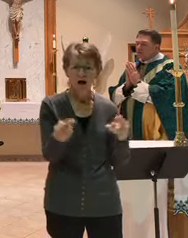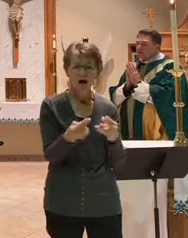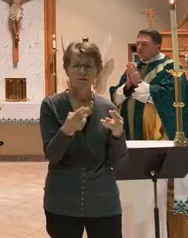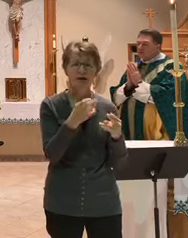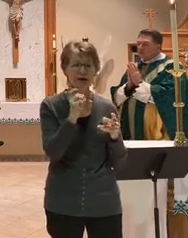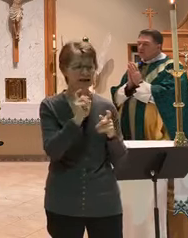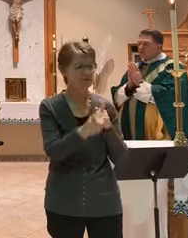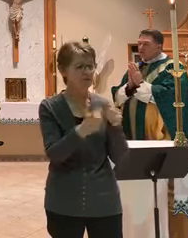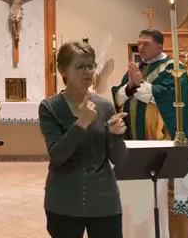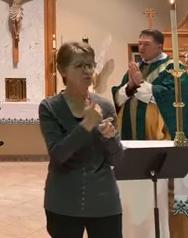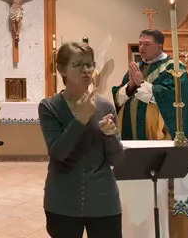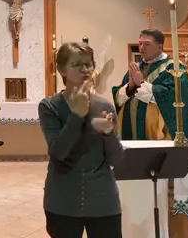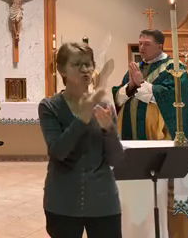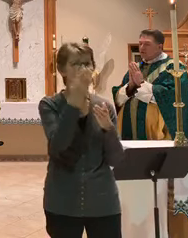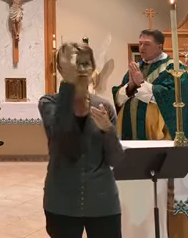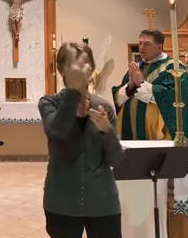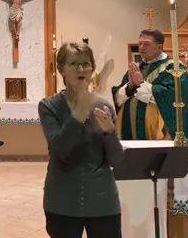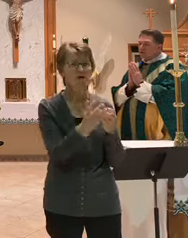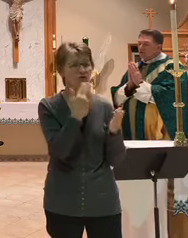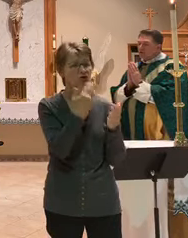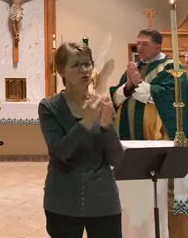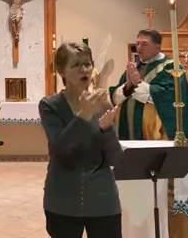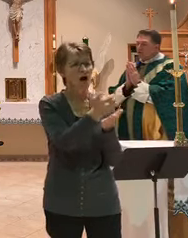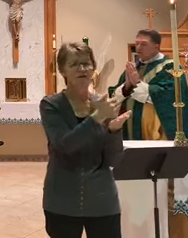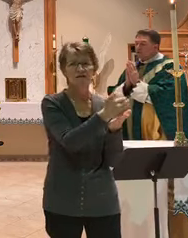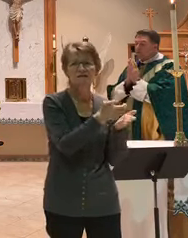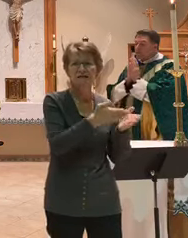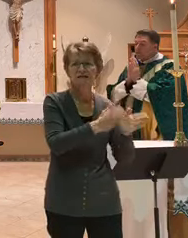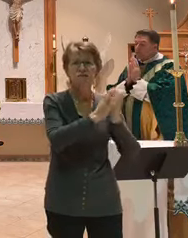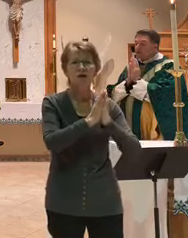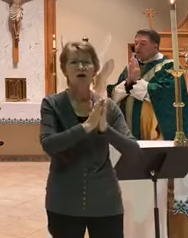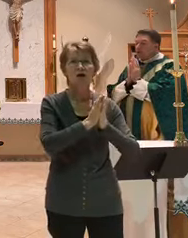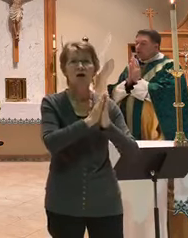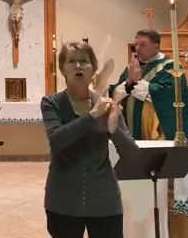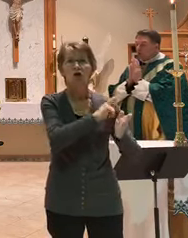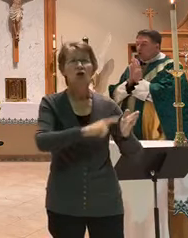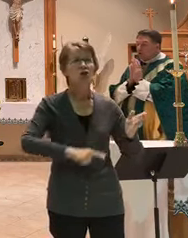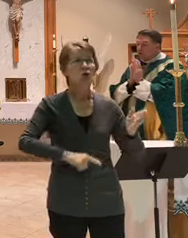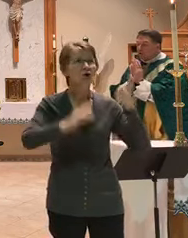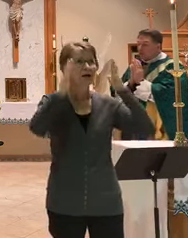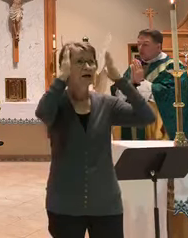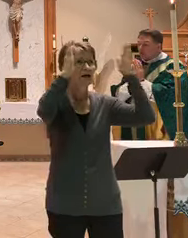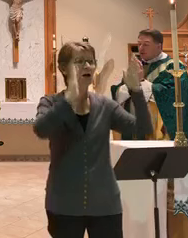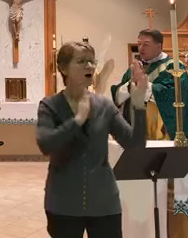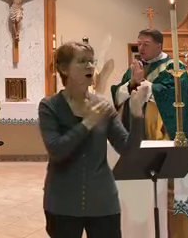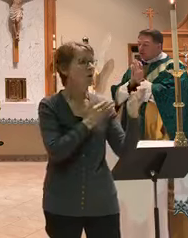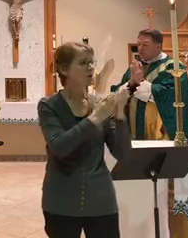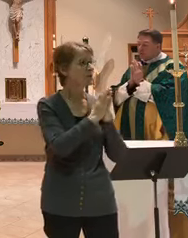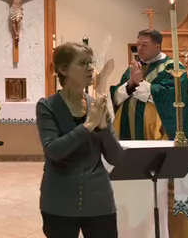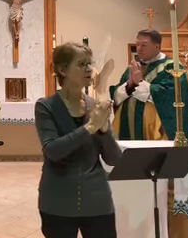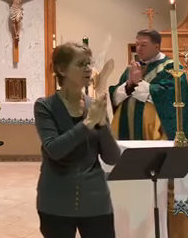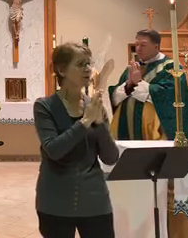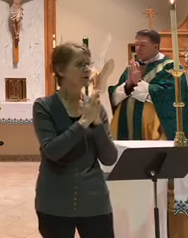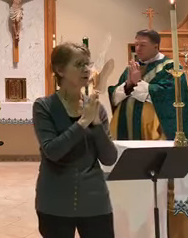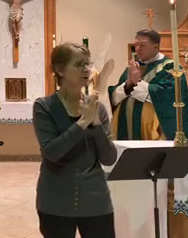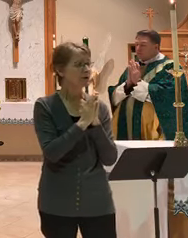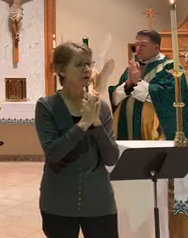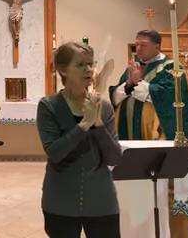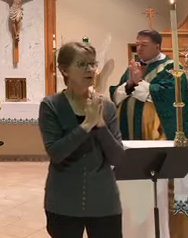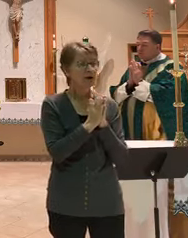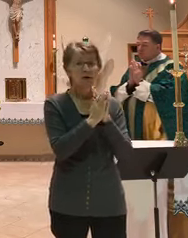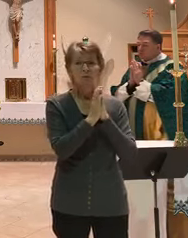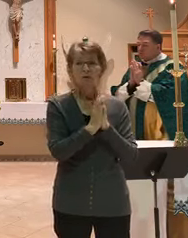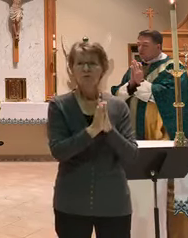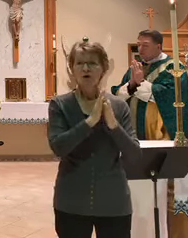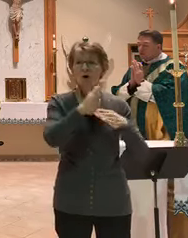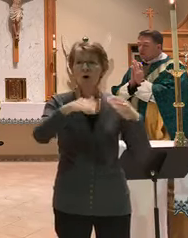granted the proper weather for a bountiful harvest. Let us pray to the Lord. Lord, hear our prayers.